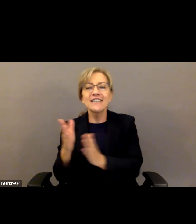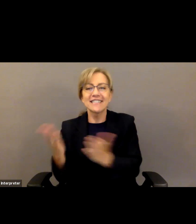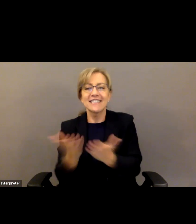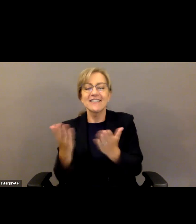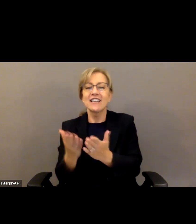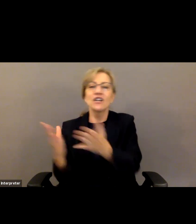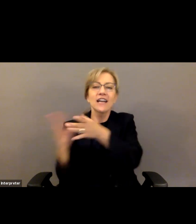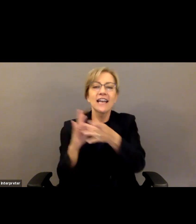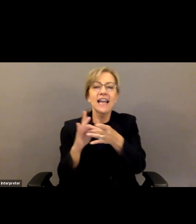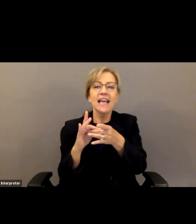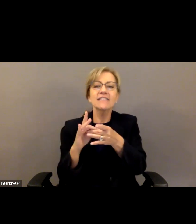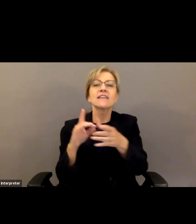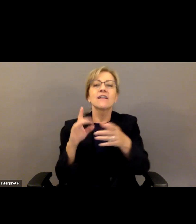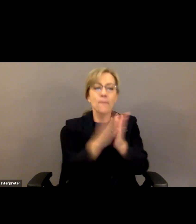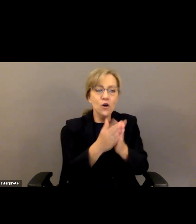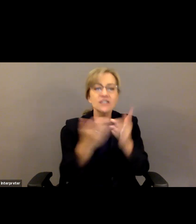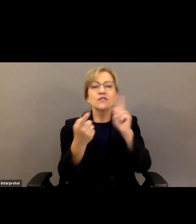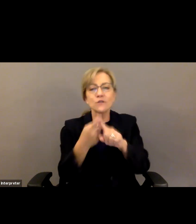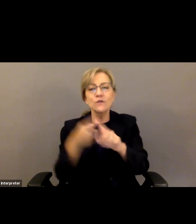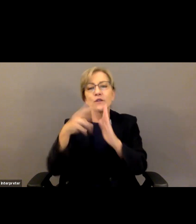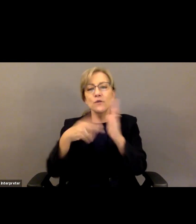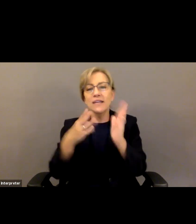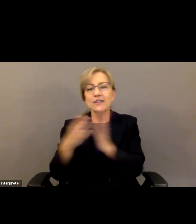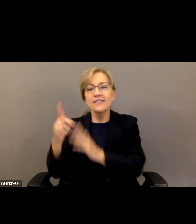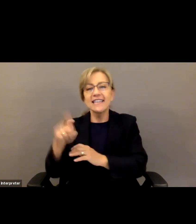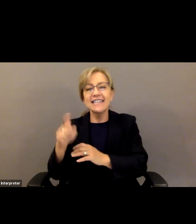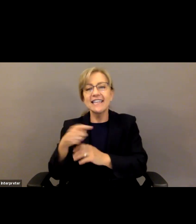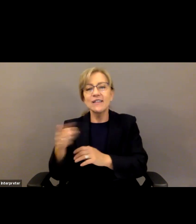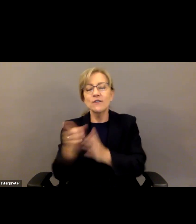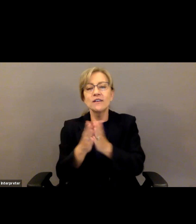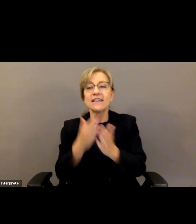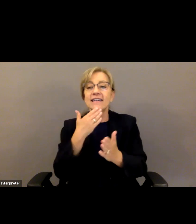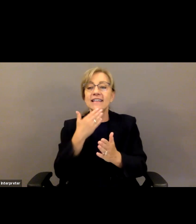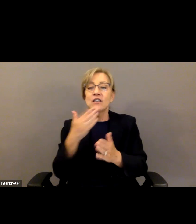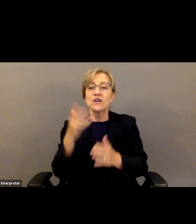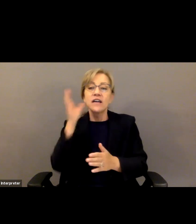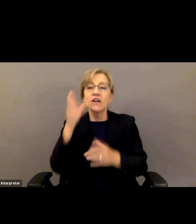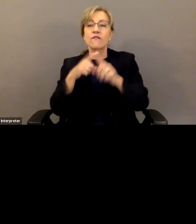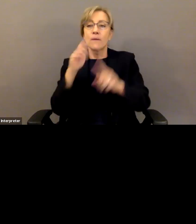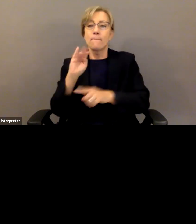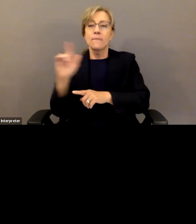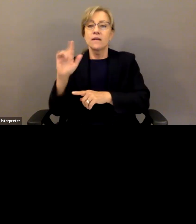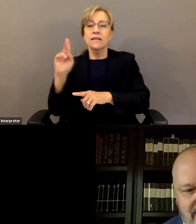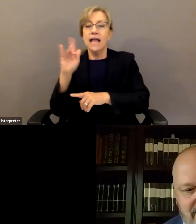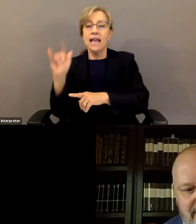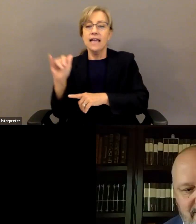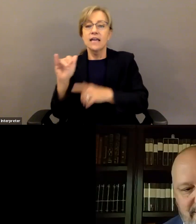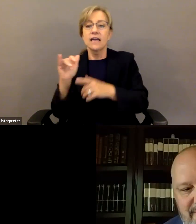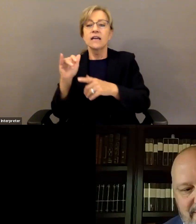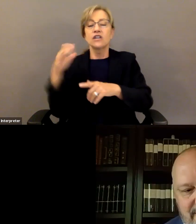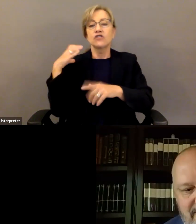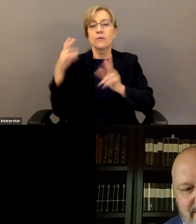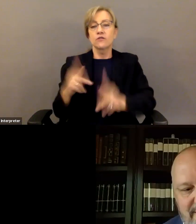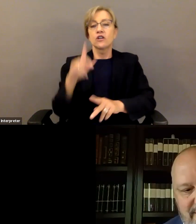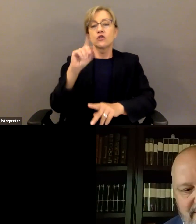the readers who need them. Thank you. And now we'll hear from Bill Kelly, Chair of the 2021 Carnegie Medal